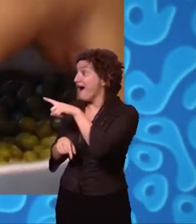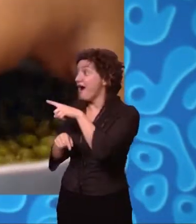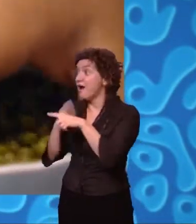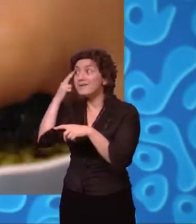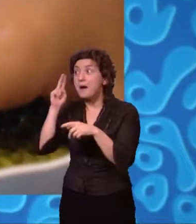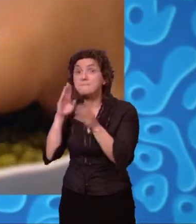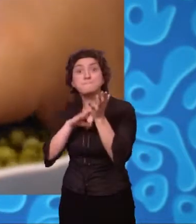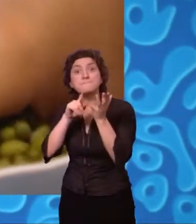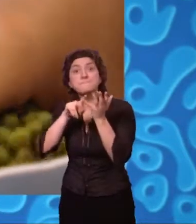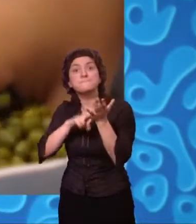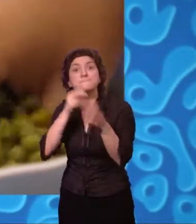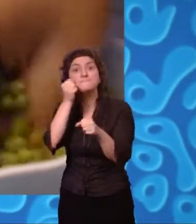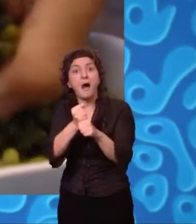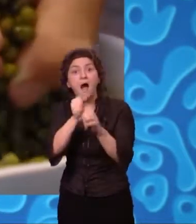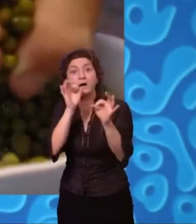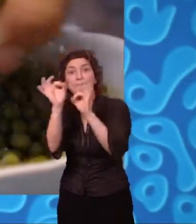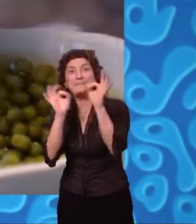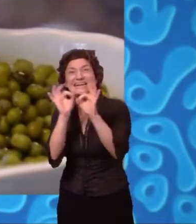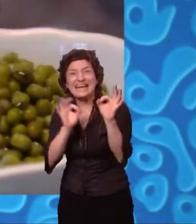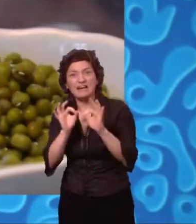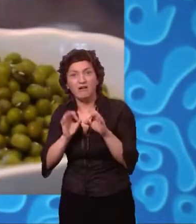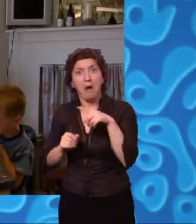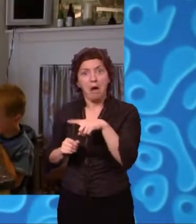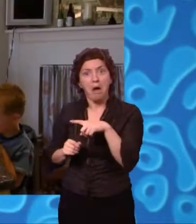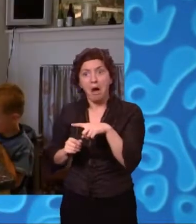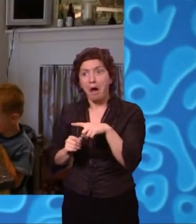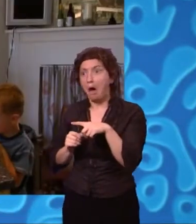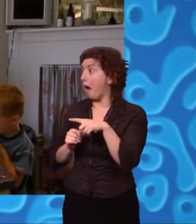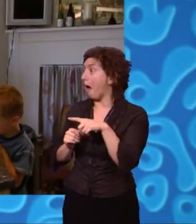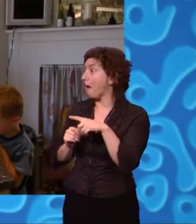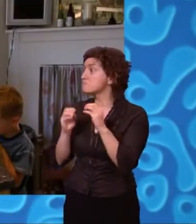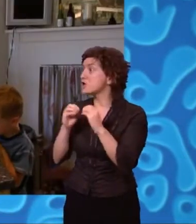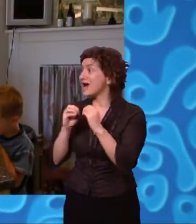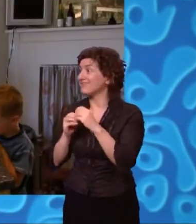These beans are called mung beans.